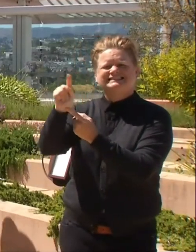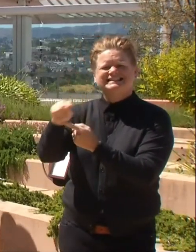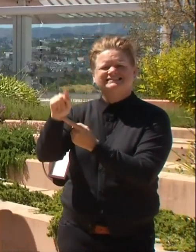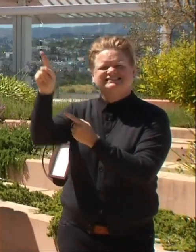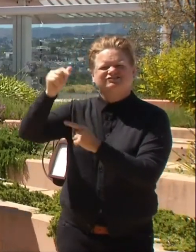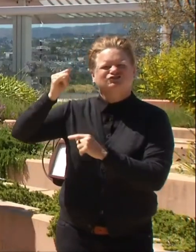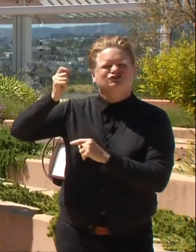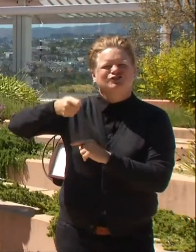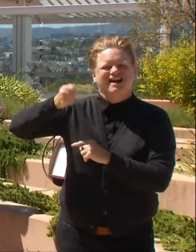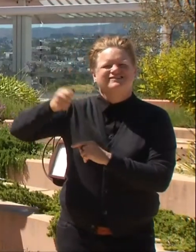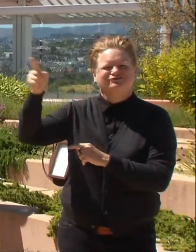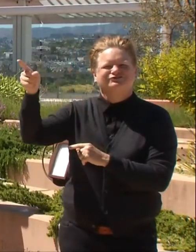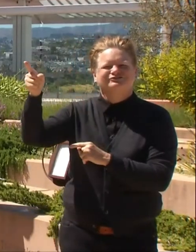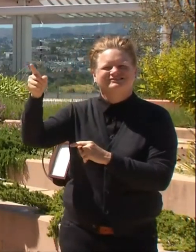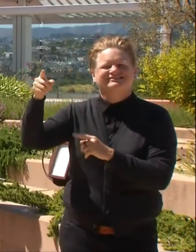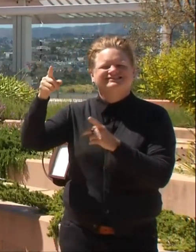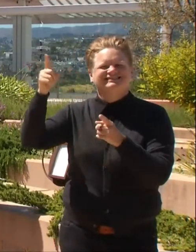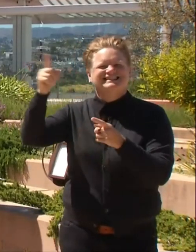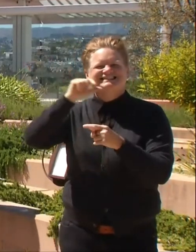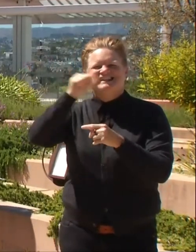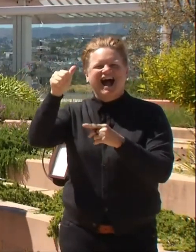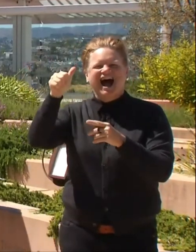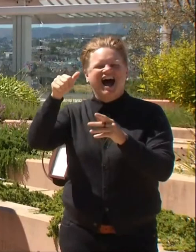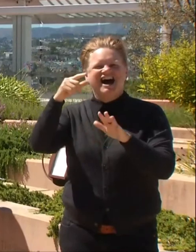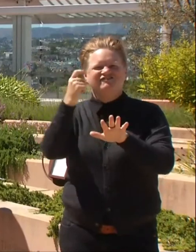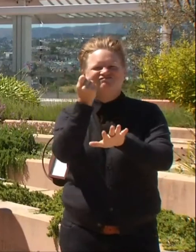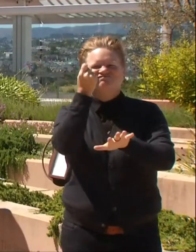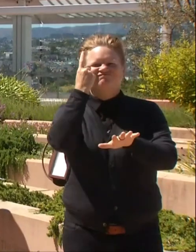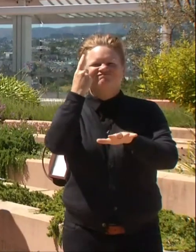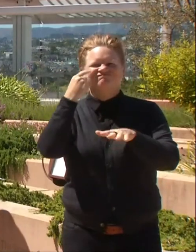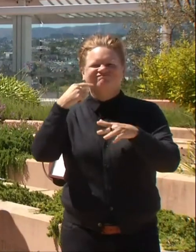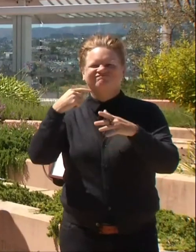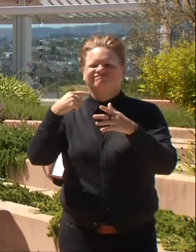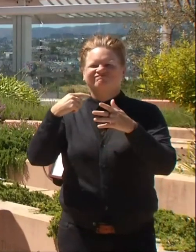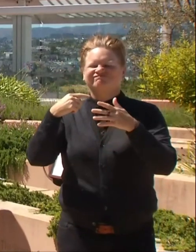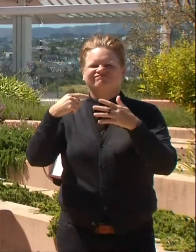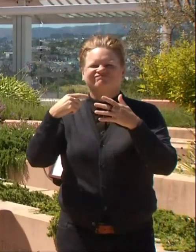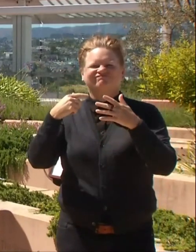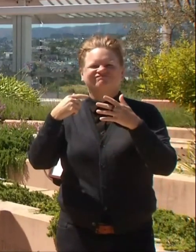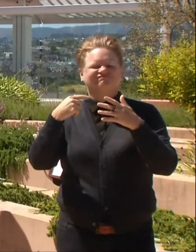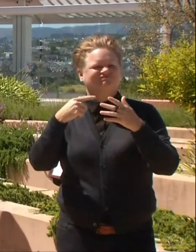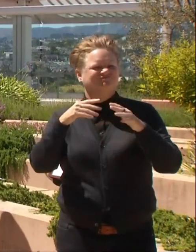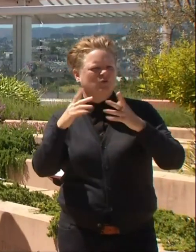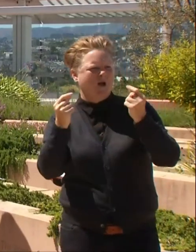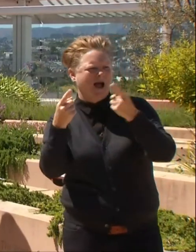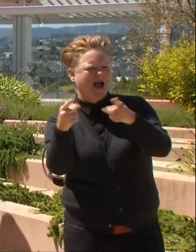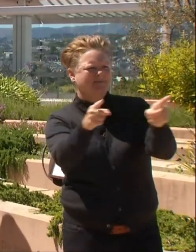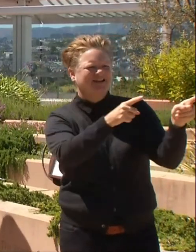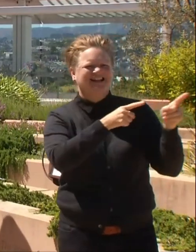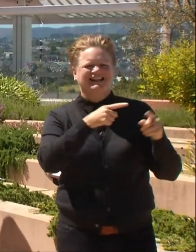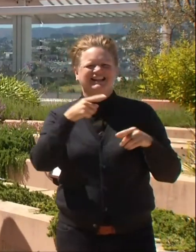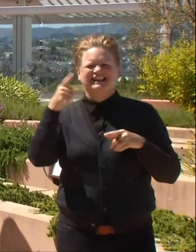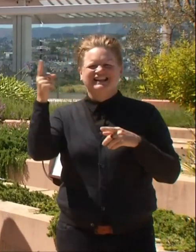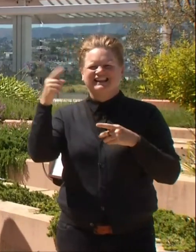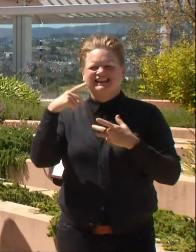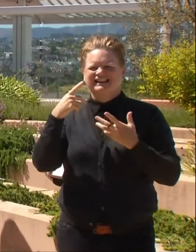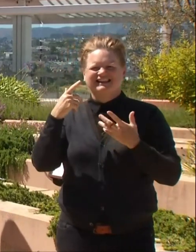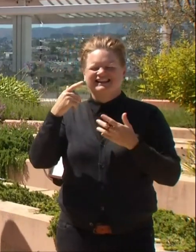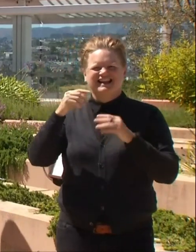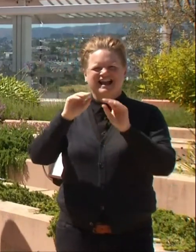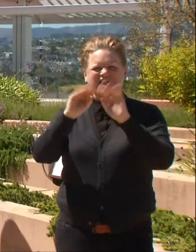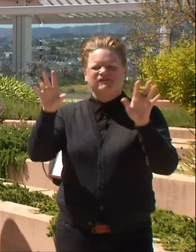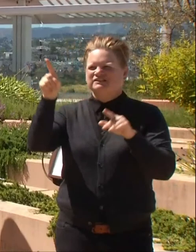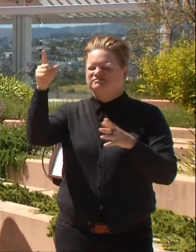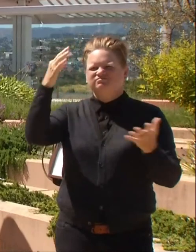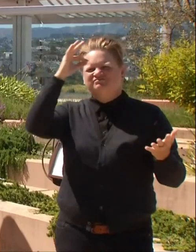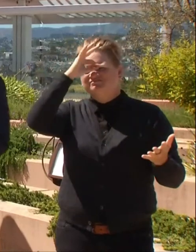over and over again, which just reinforces, forgive me, the comments we made about this particular judge. Not the merits, but this particular